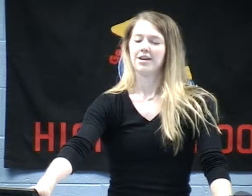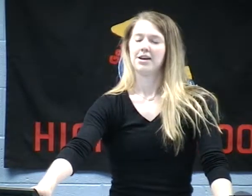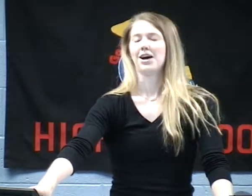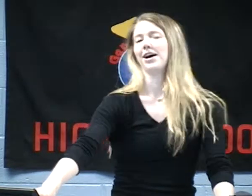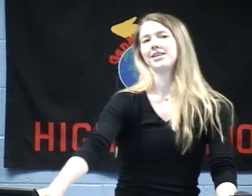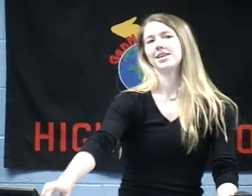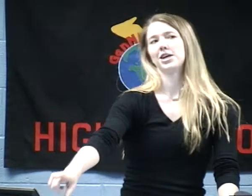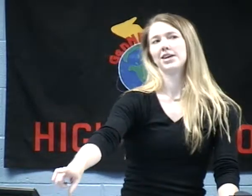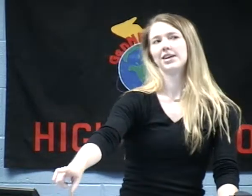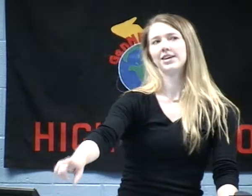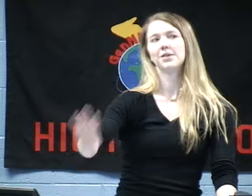right.